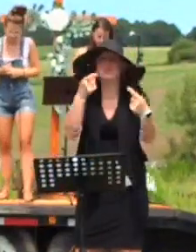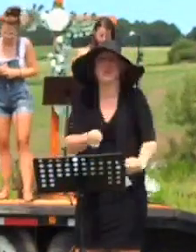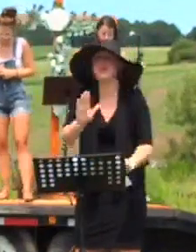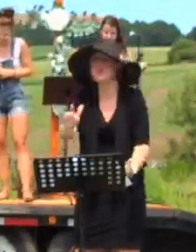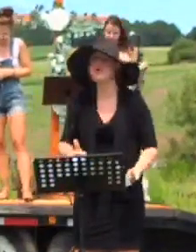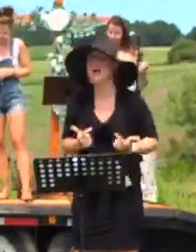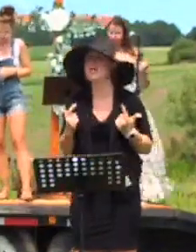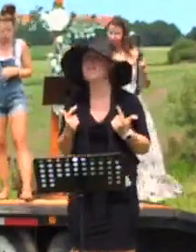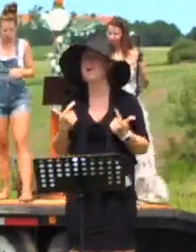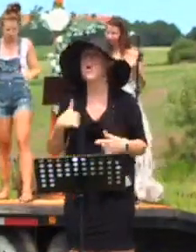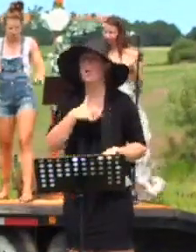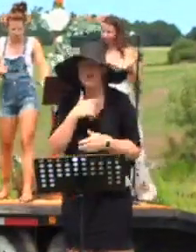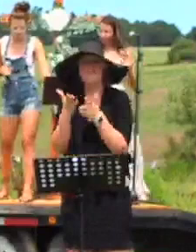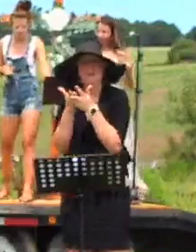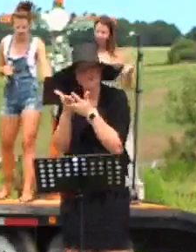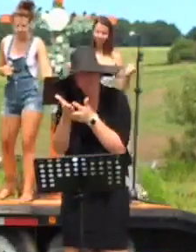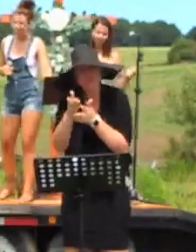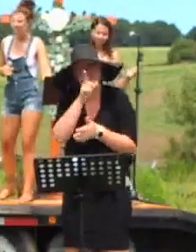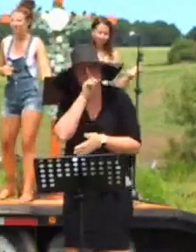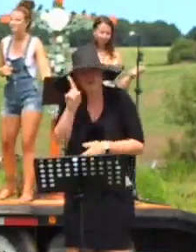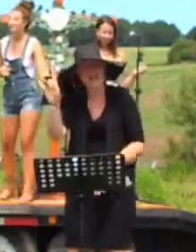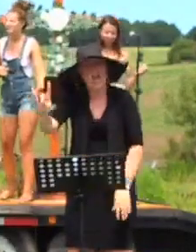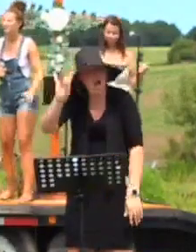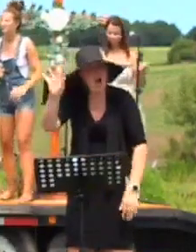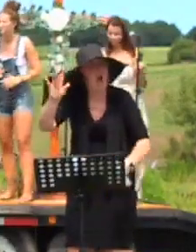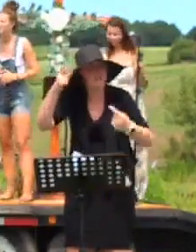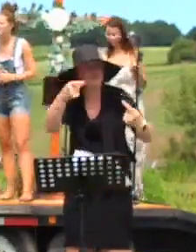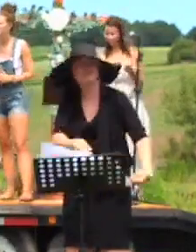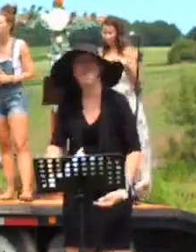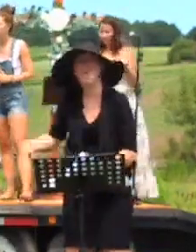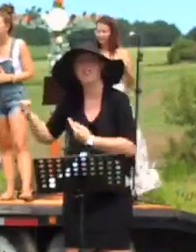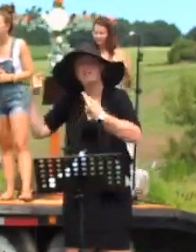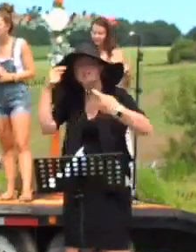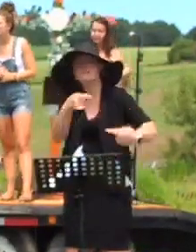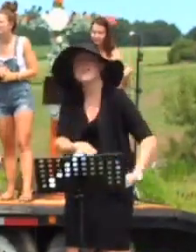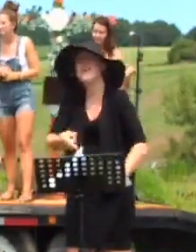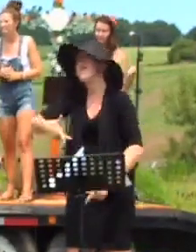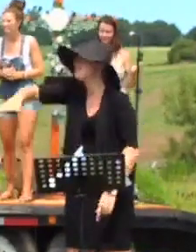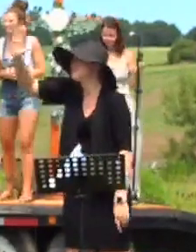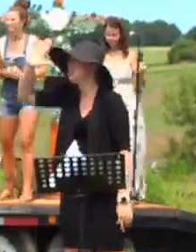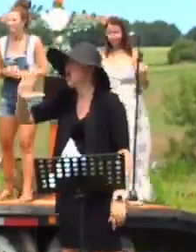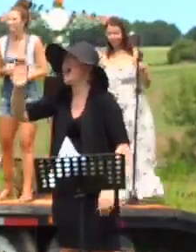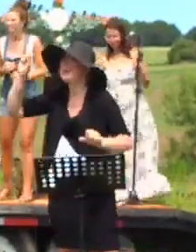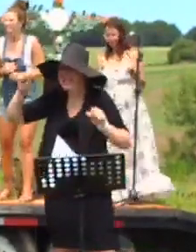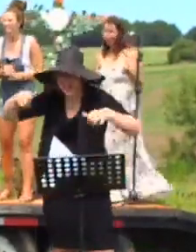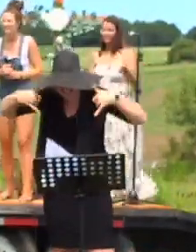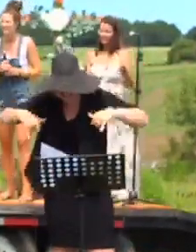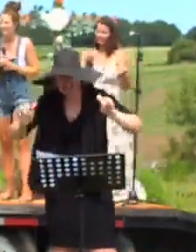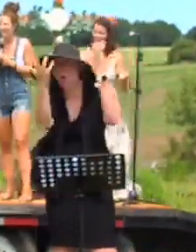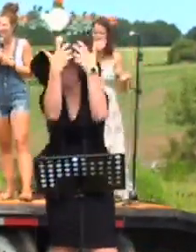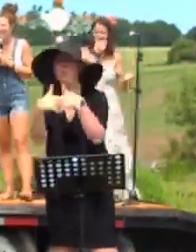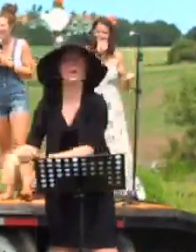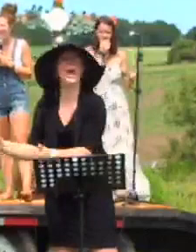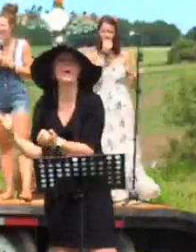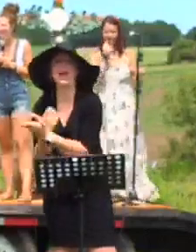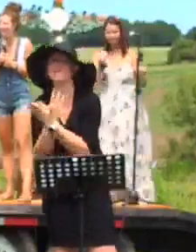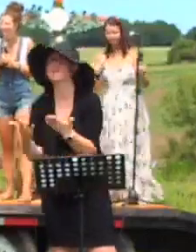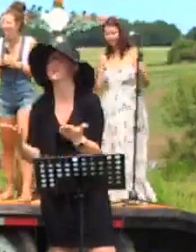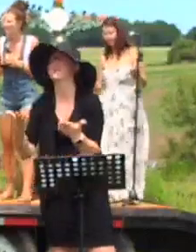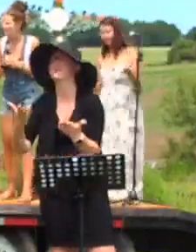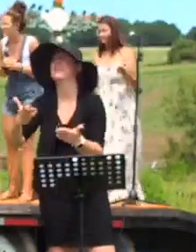we've been through some real struggles. God can still work. You are